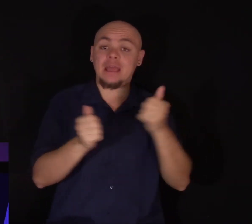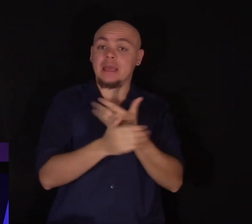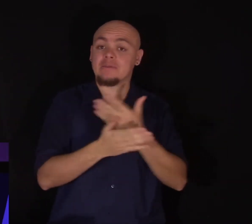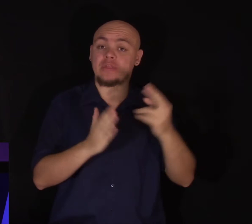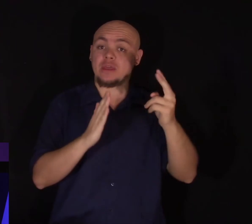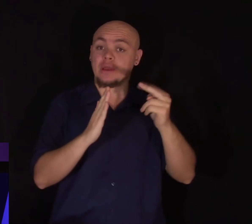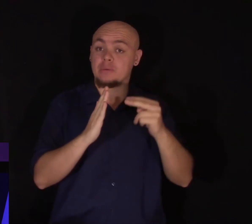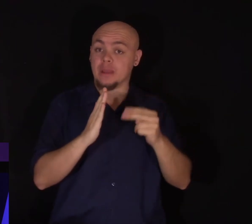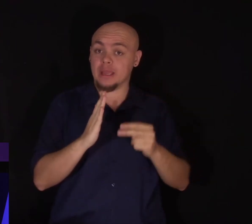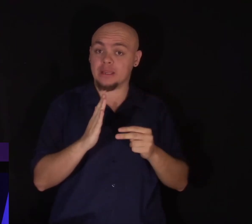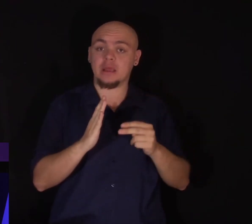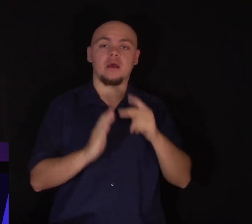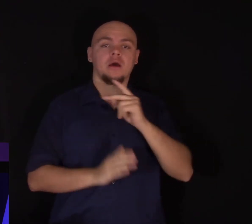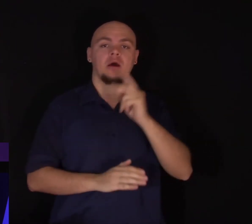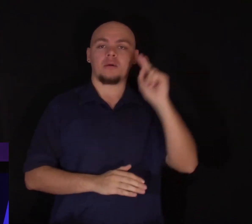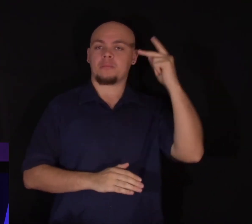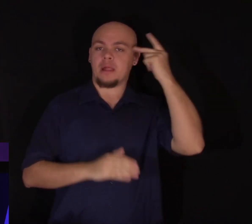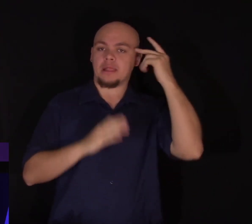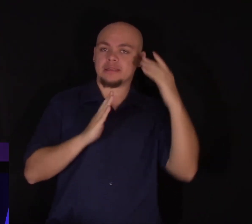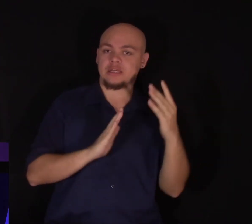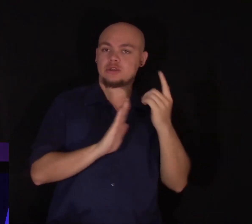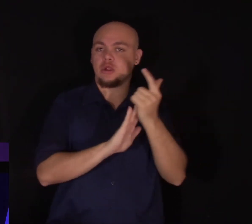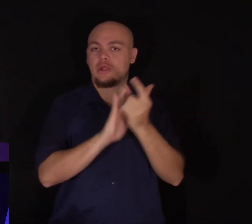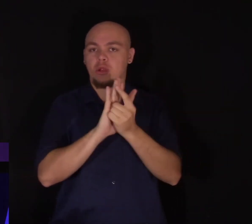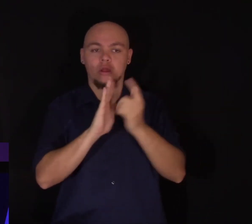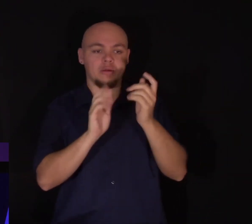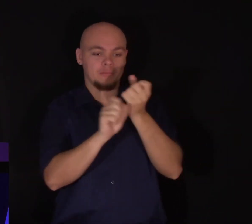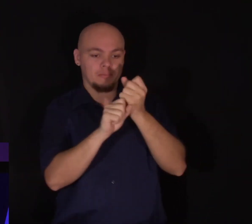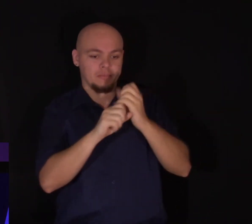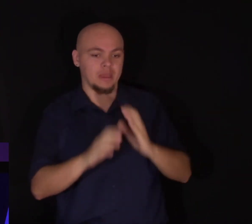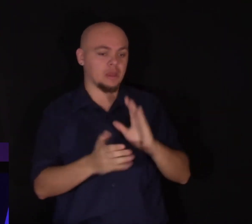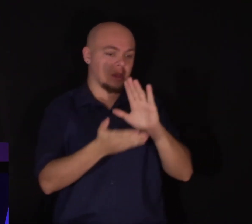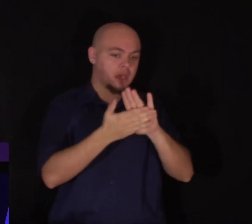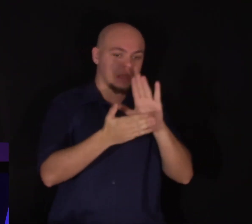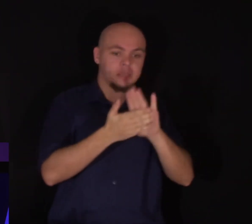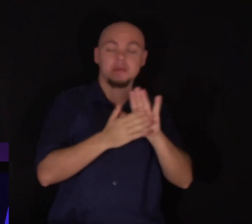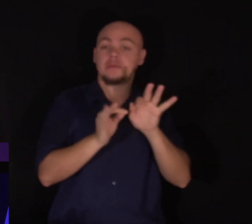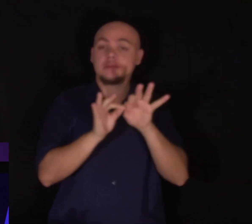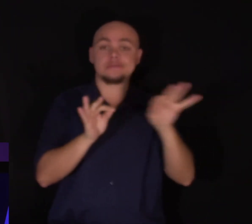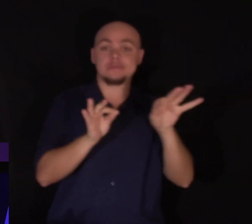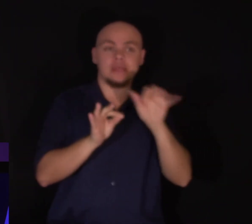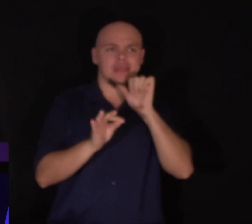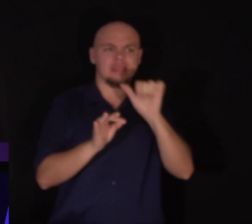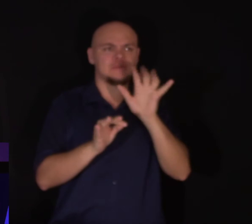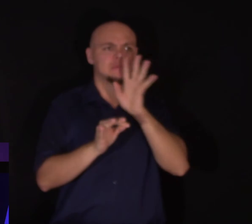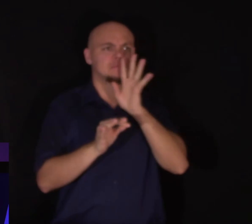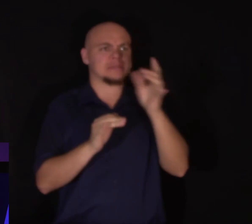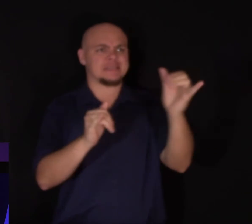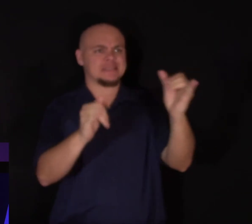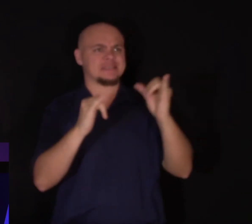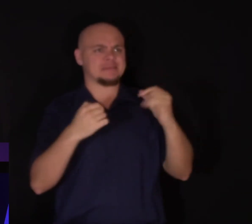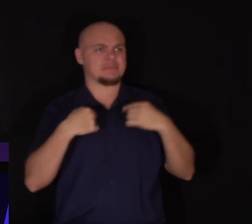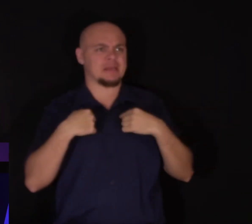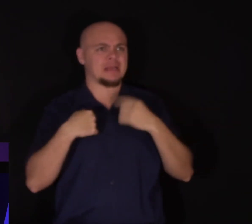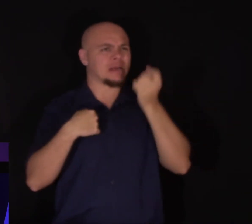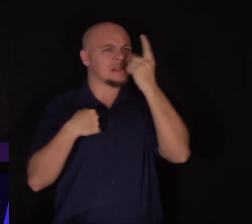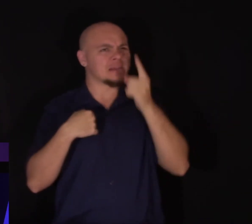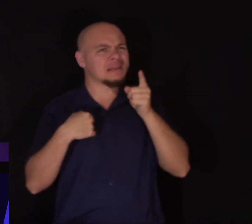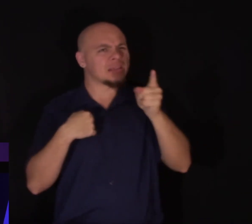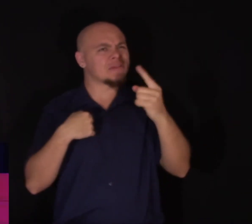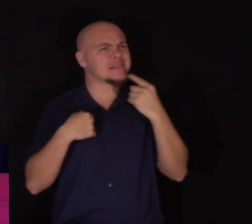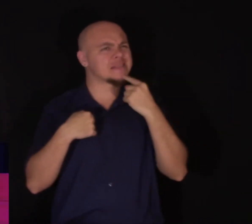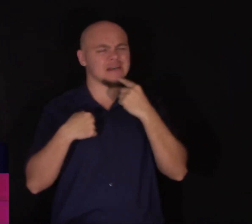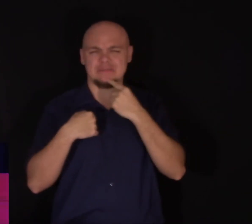by politicians and lawmakers, academic people who spoke with jargon. They don't speak like me, and I didn't really understand what they were fully